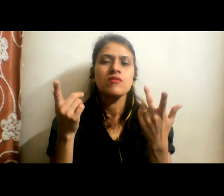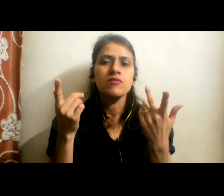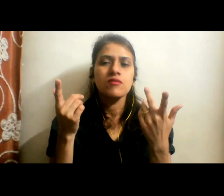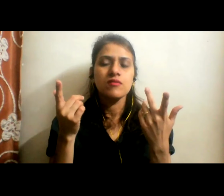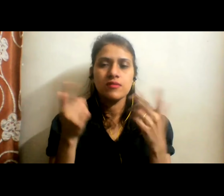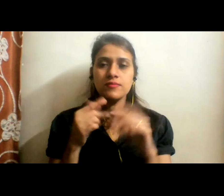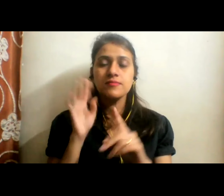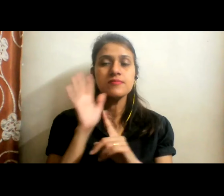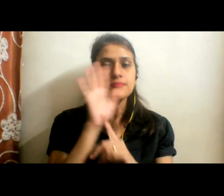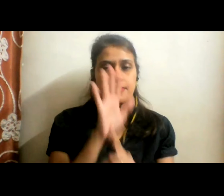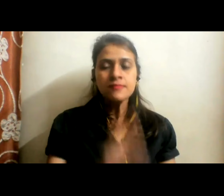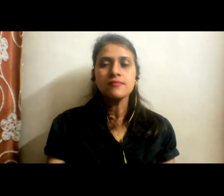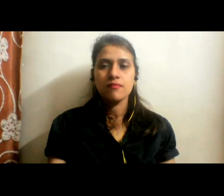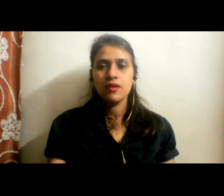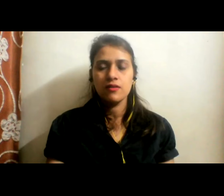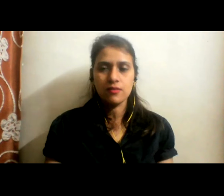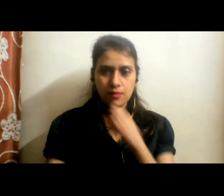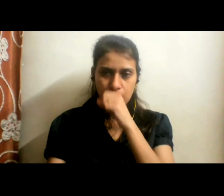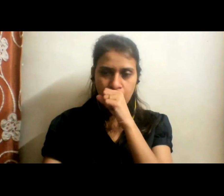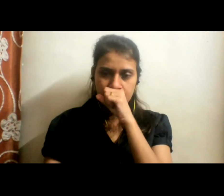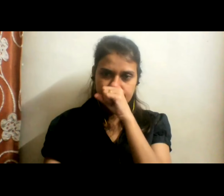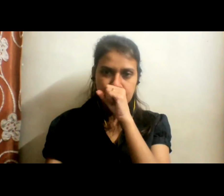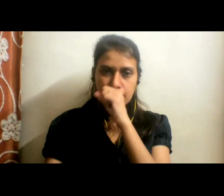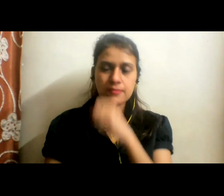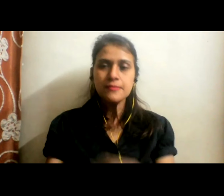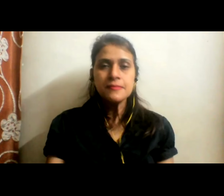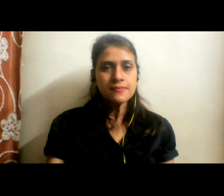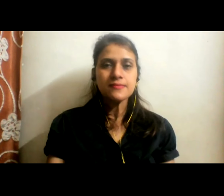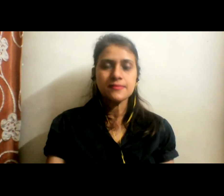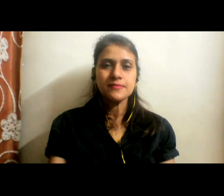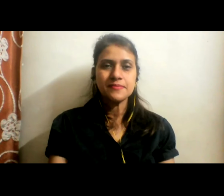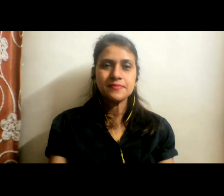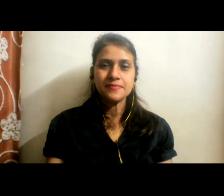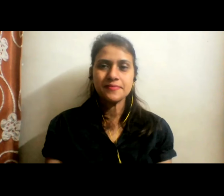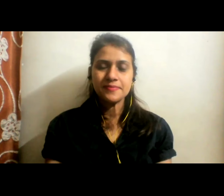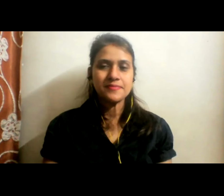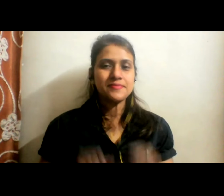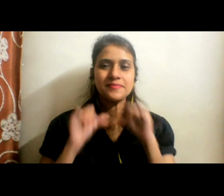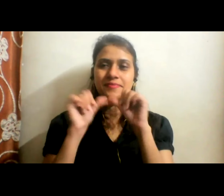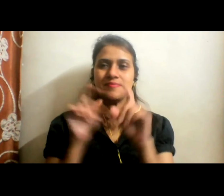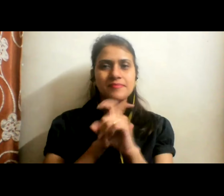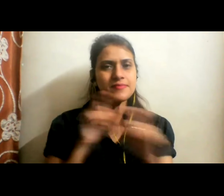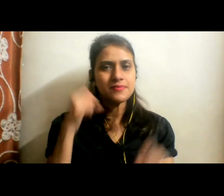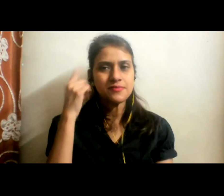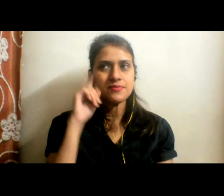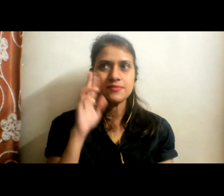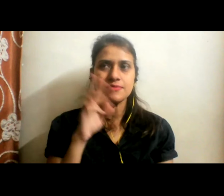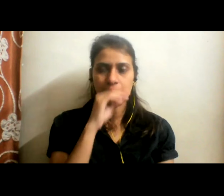appealing. Okay, yeah, I hope it answers your Yeah, ma'am. question. Thank you, ma'am. I got